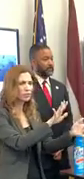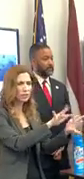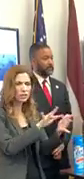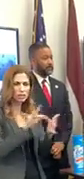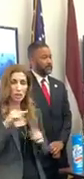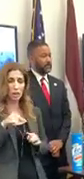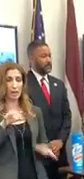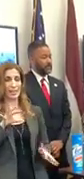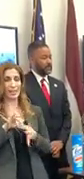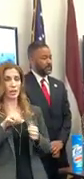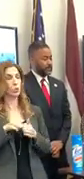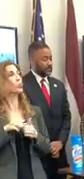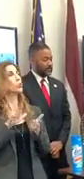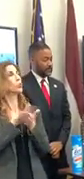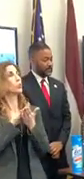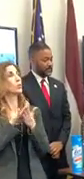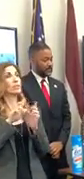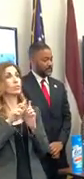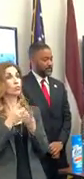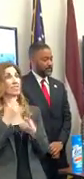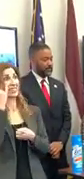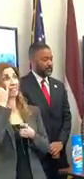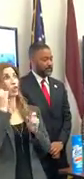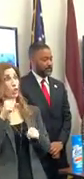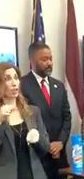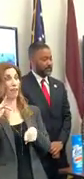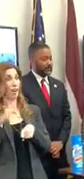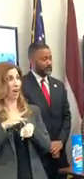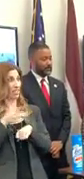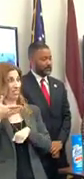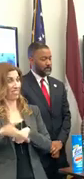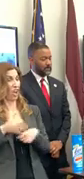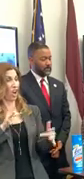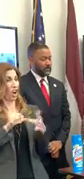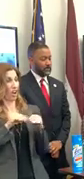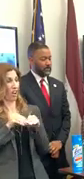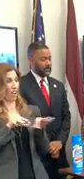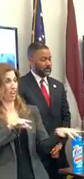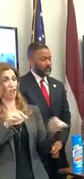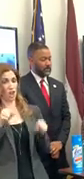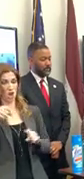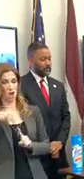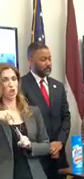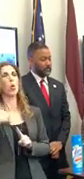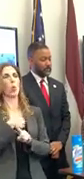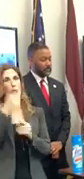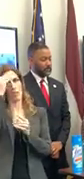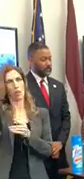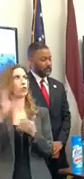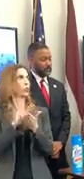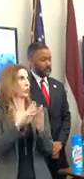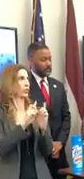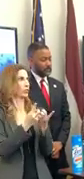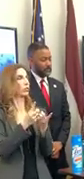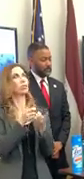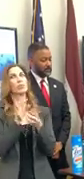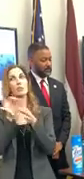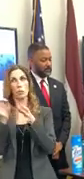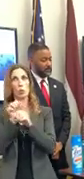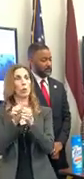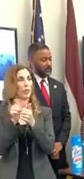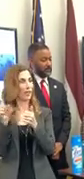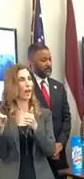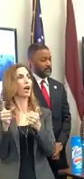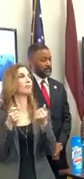there could have been a contact there, we are letting that school district know, and we're working with them on an individual basis and providing the support